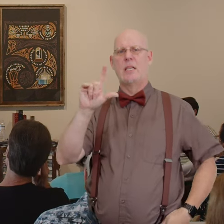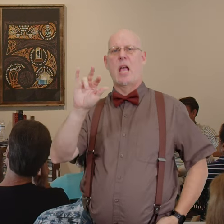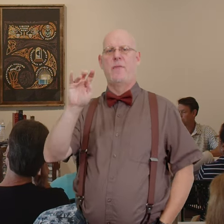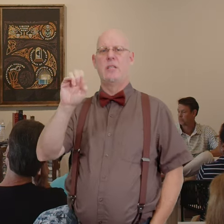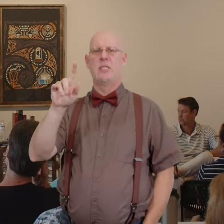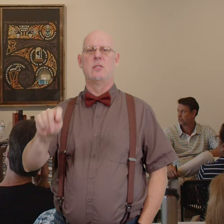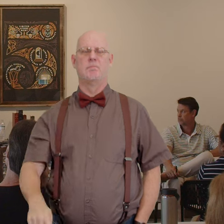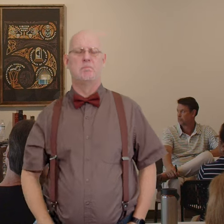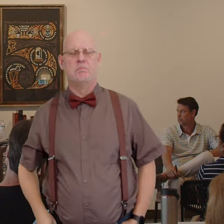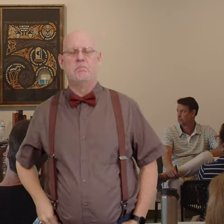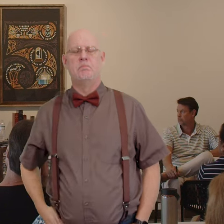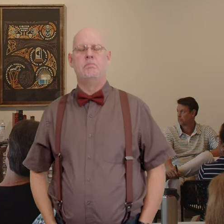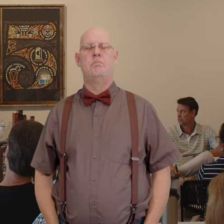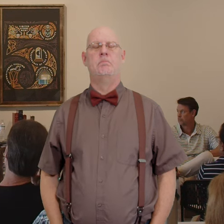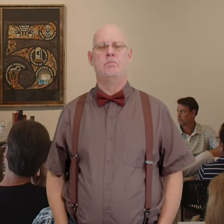Calvinist.